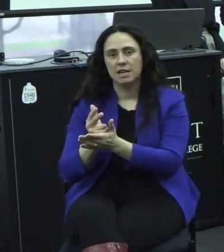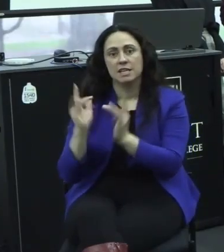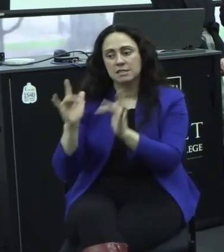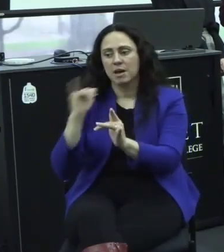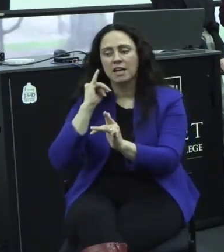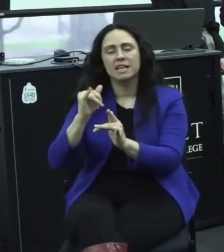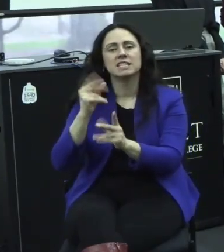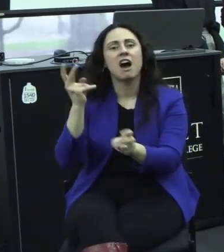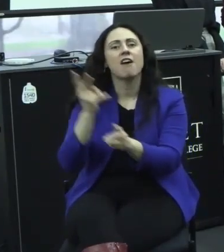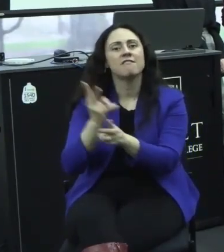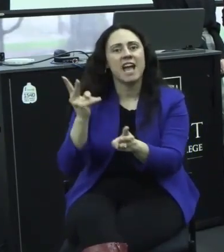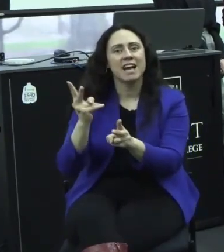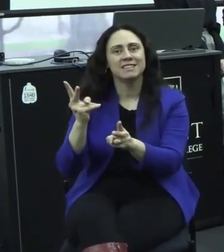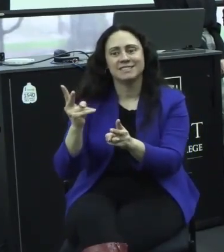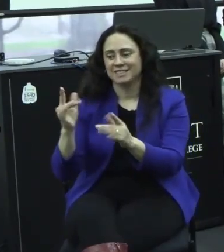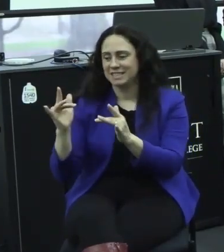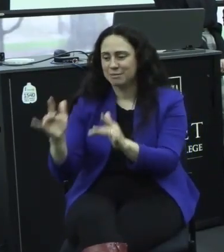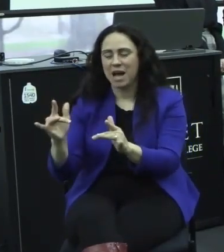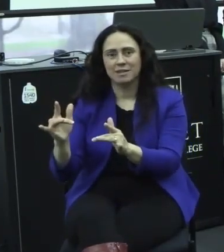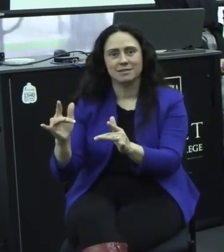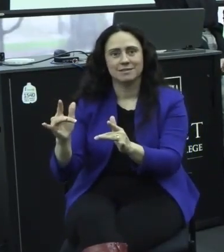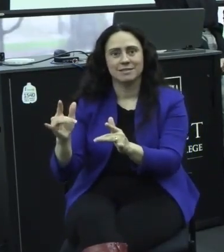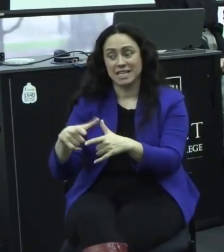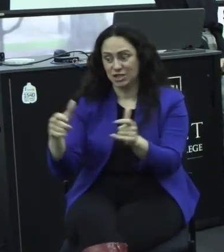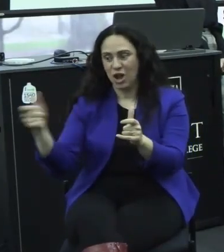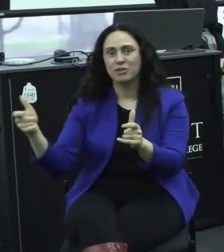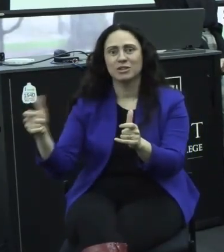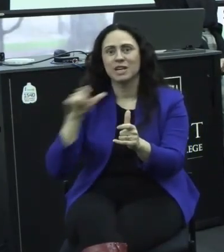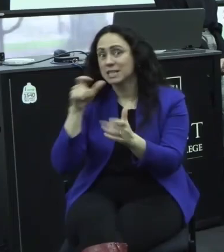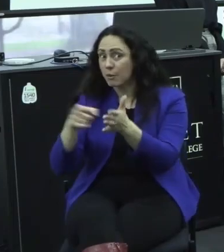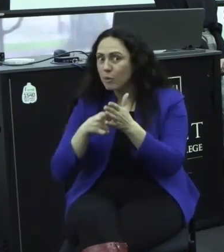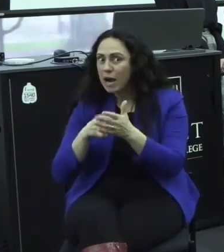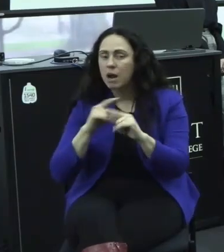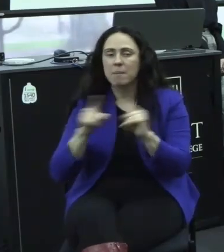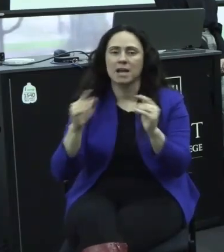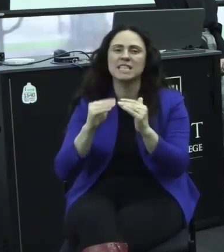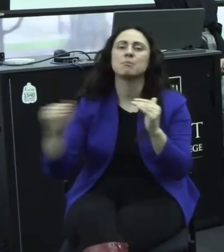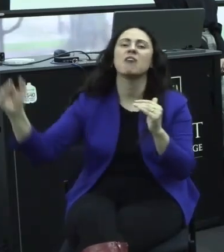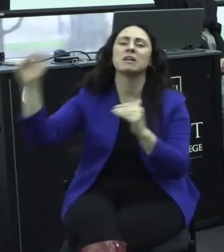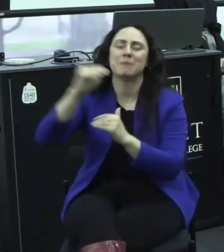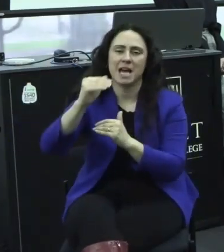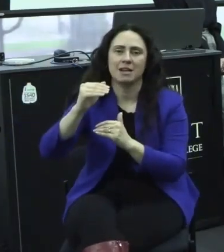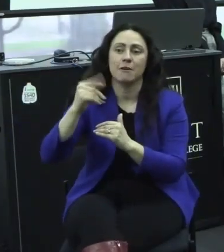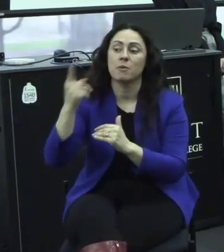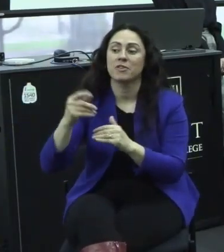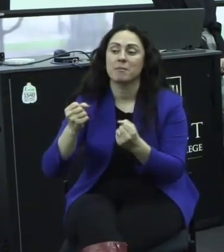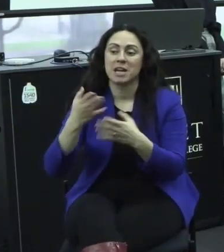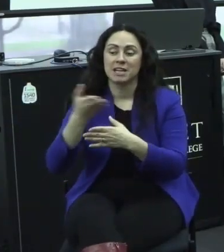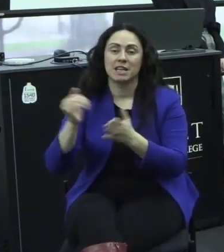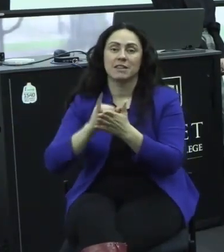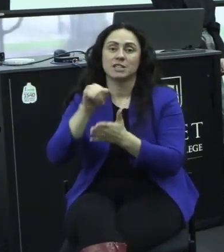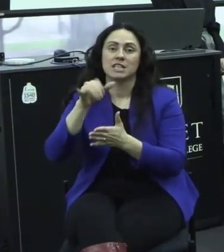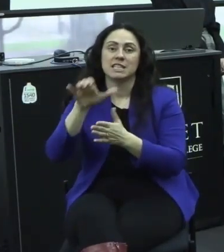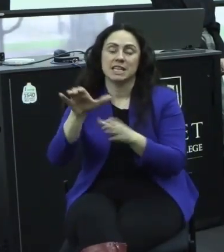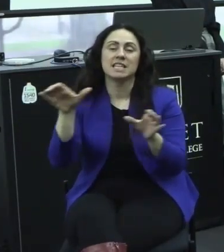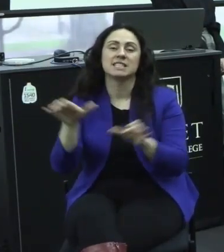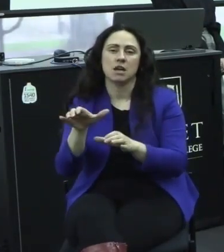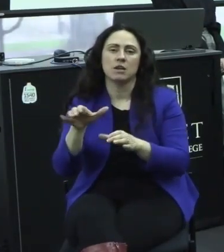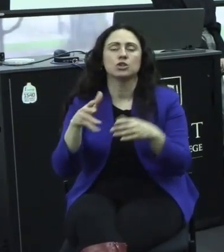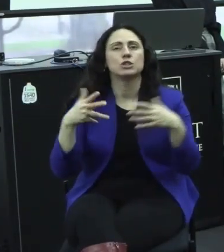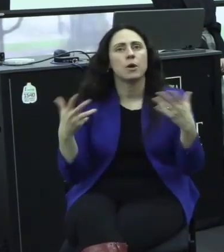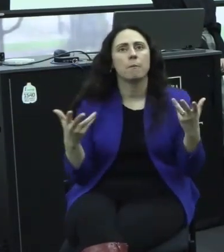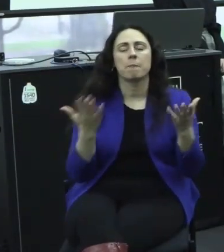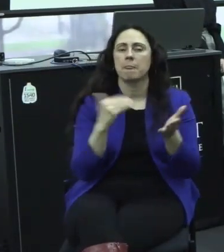which is a larger spot. That's not required, but it's above and beyond. And it's one of the many things that JJC has done. And